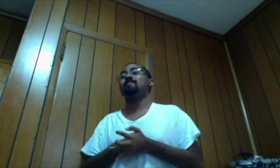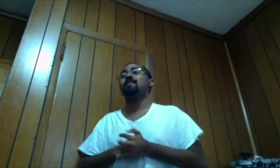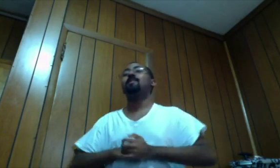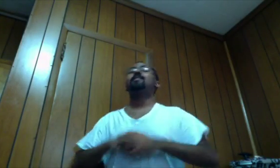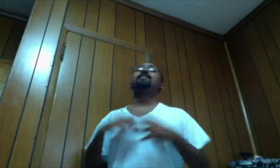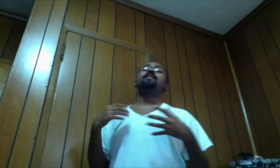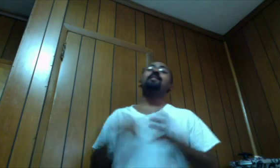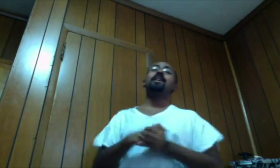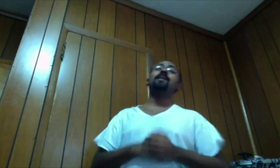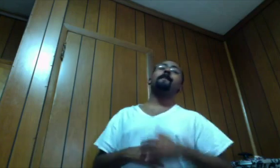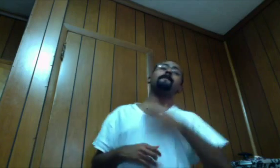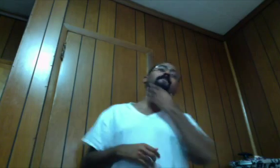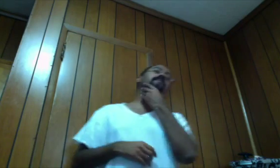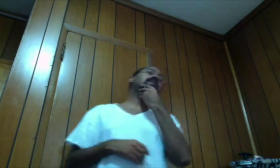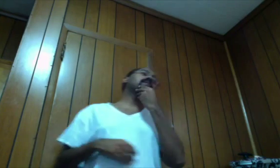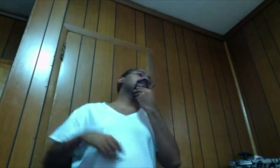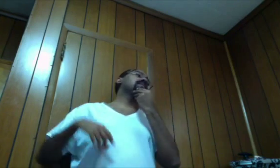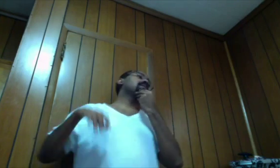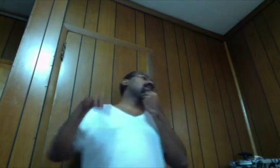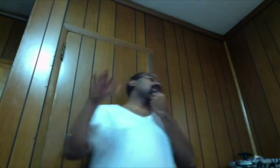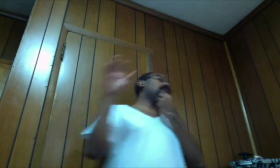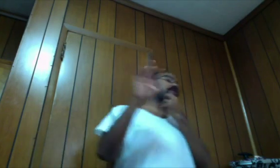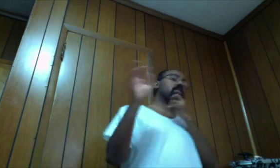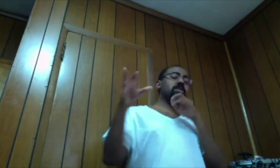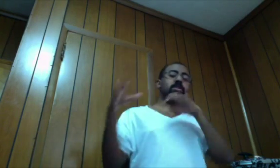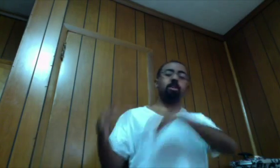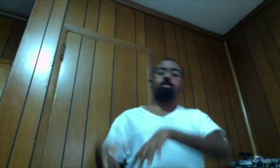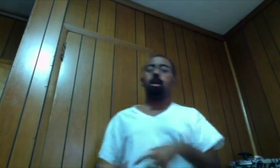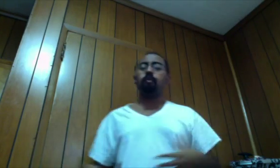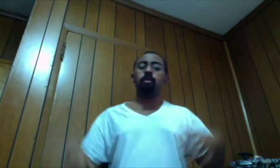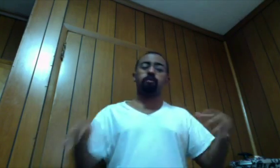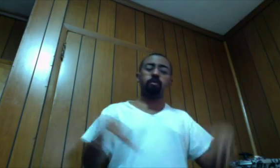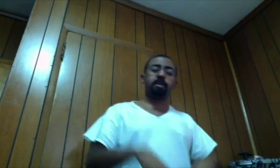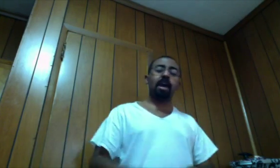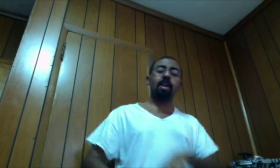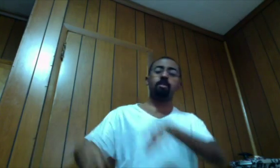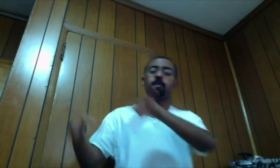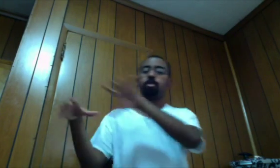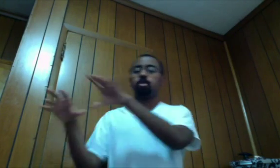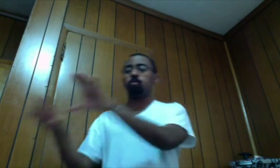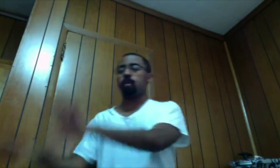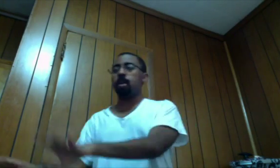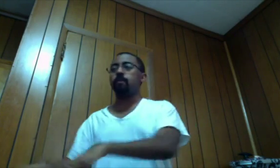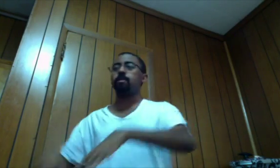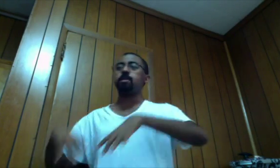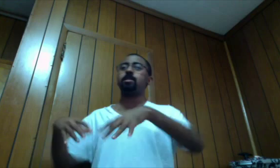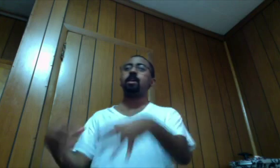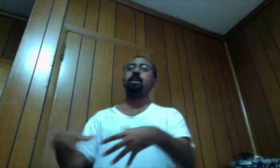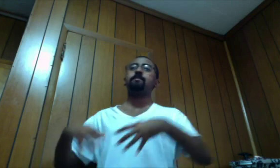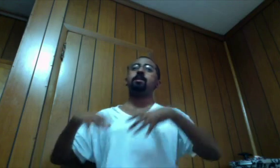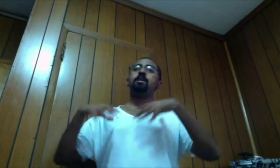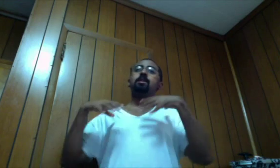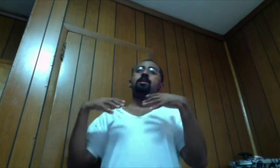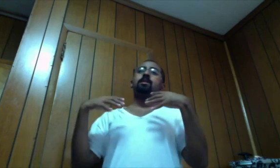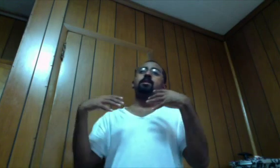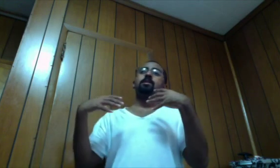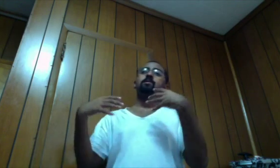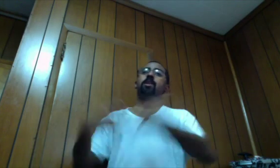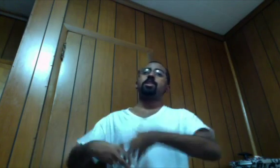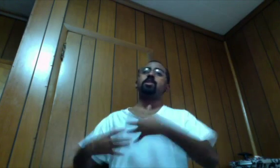me. Now, the episode starts off with RWBY at her mother's grave, the same way she